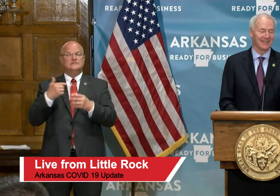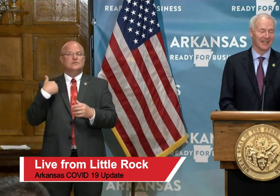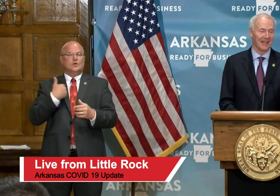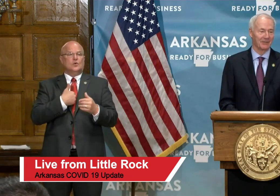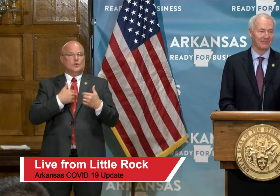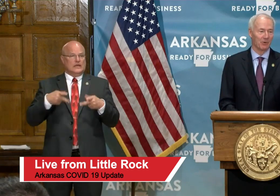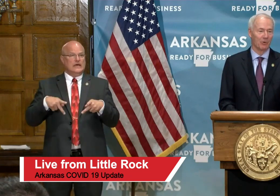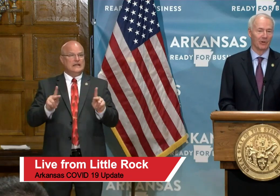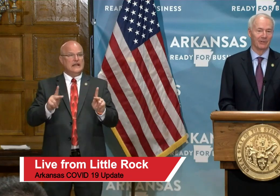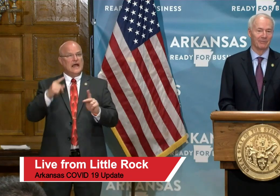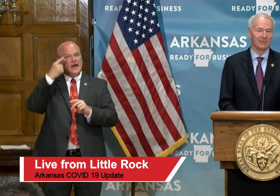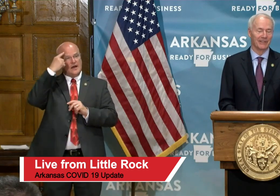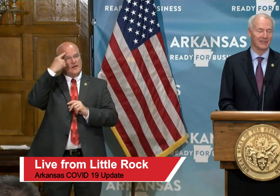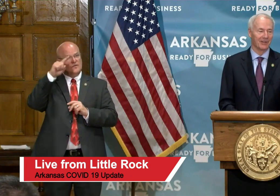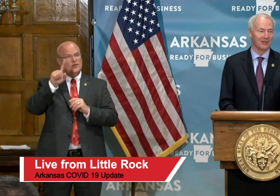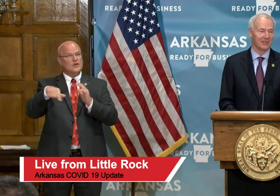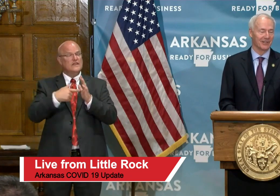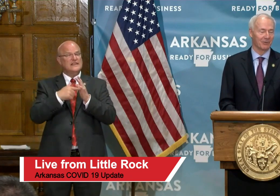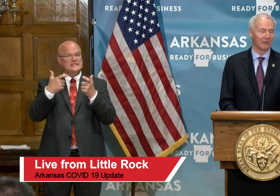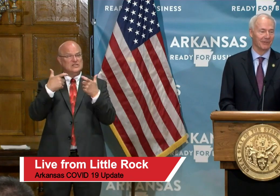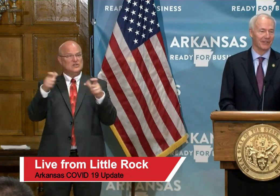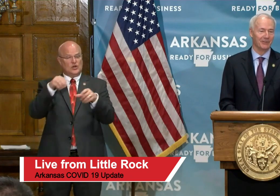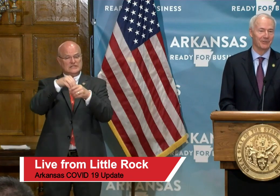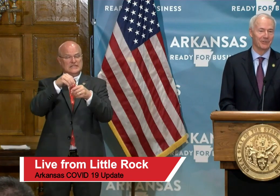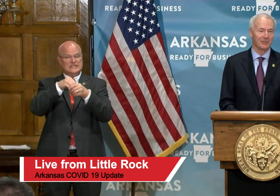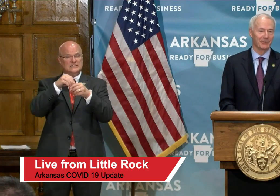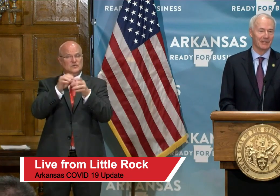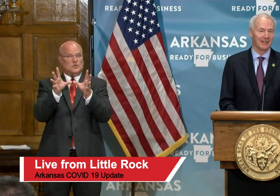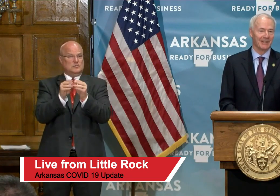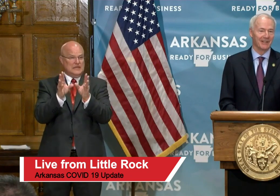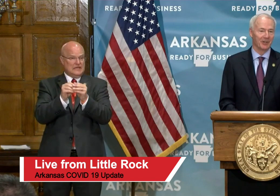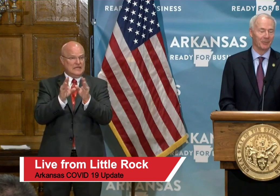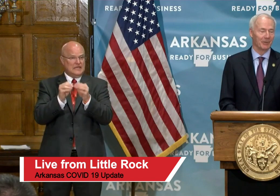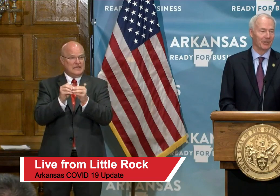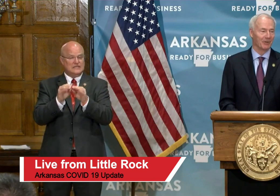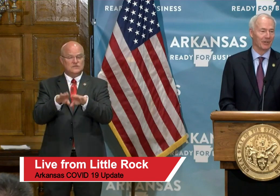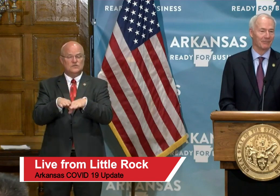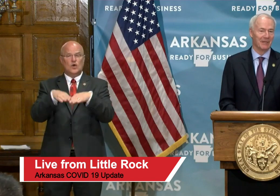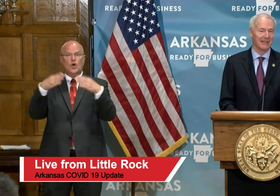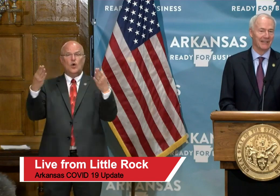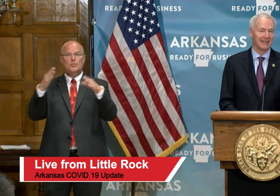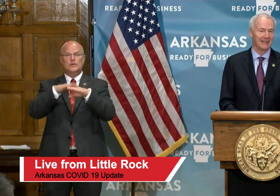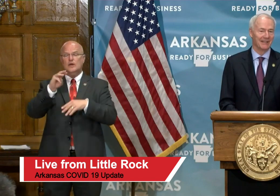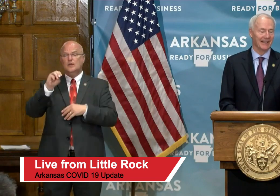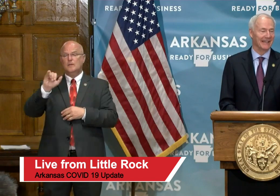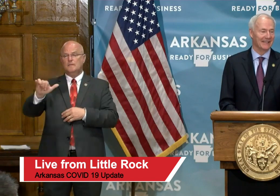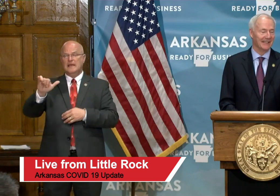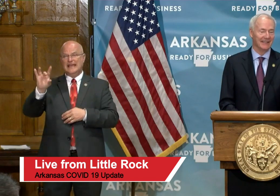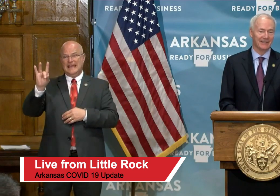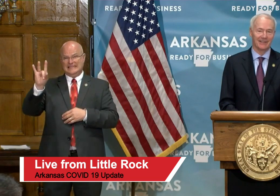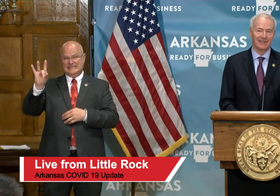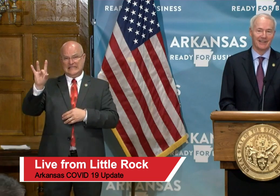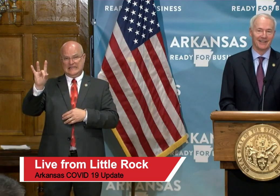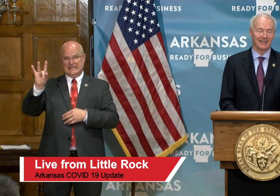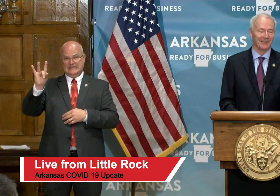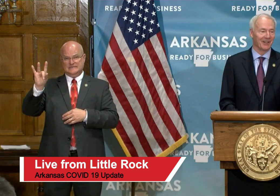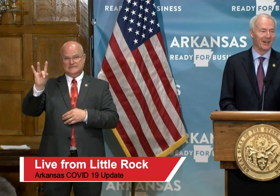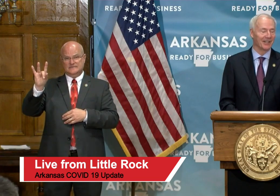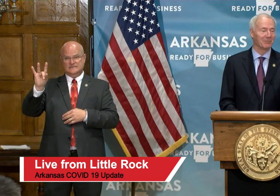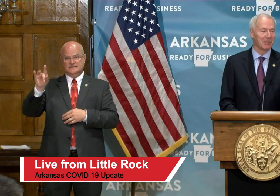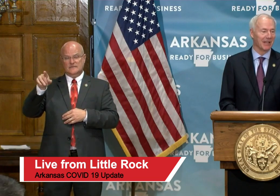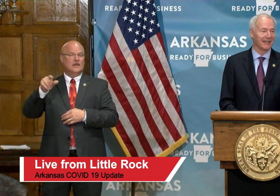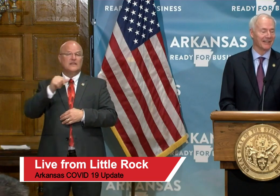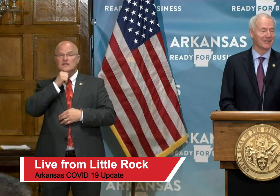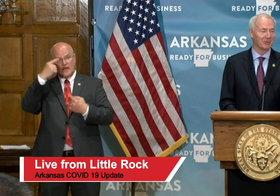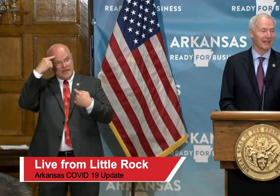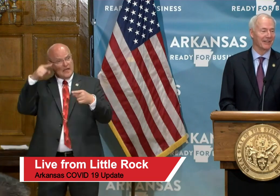we allowed for these large indoor venues to open on May 18th. They're